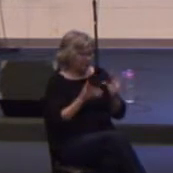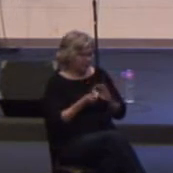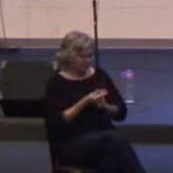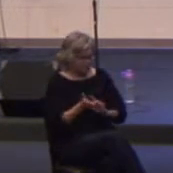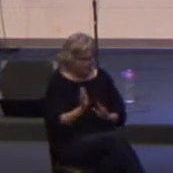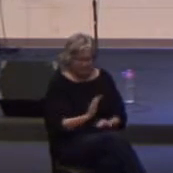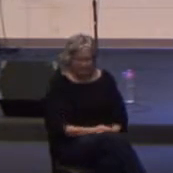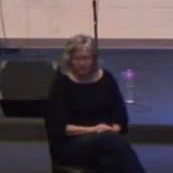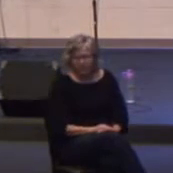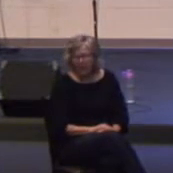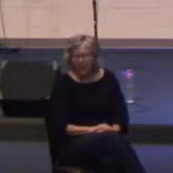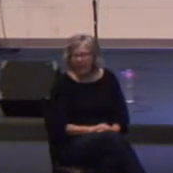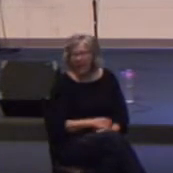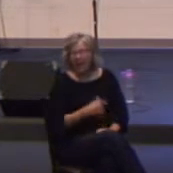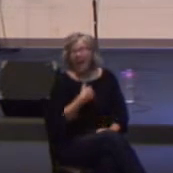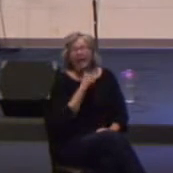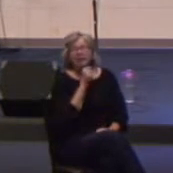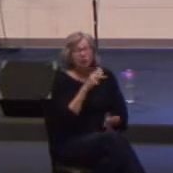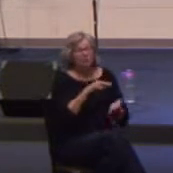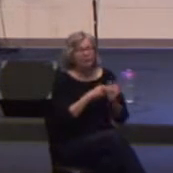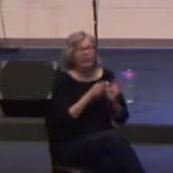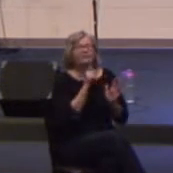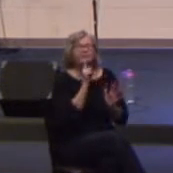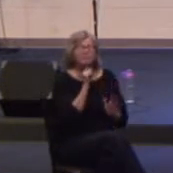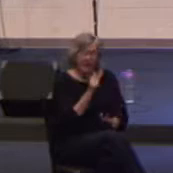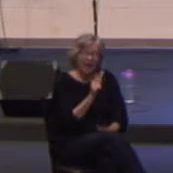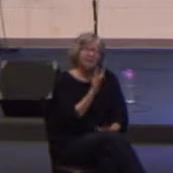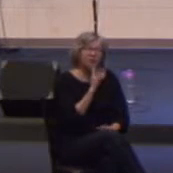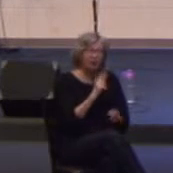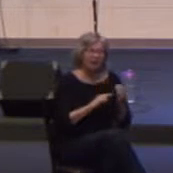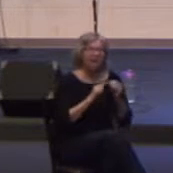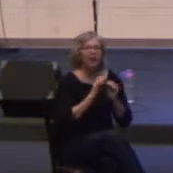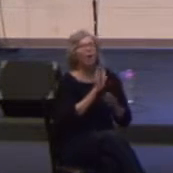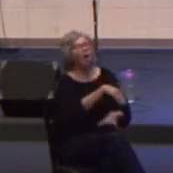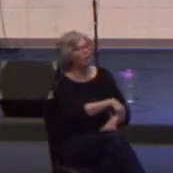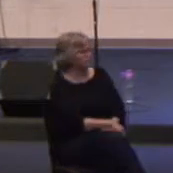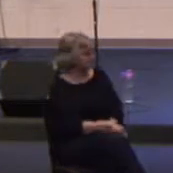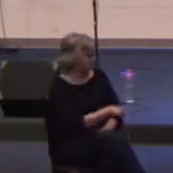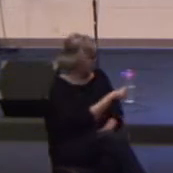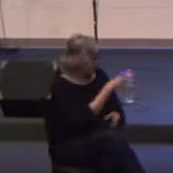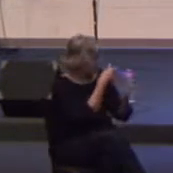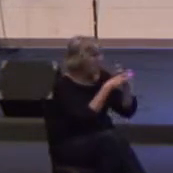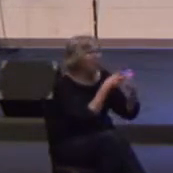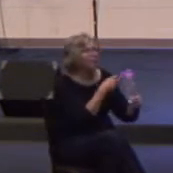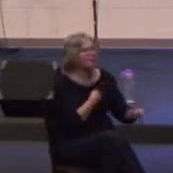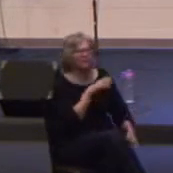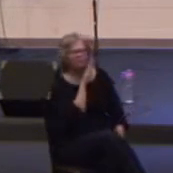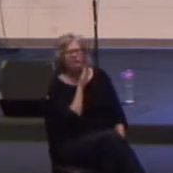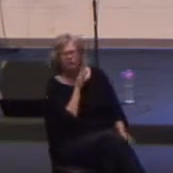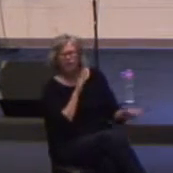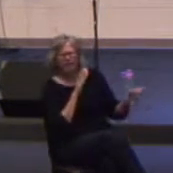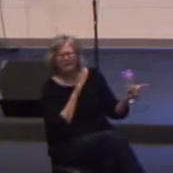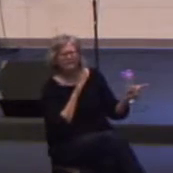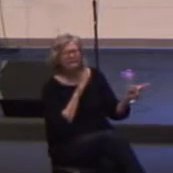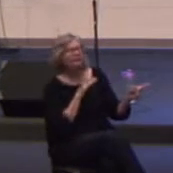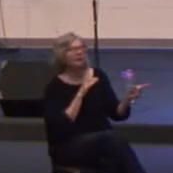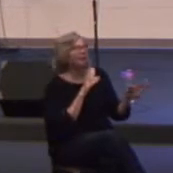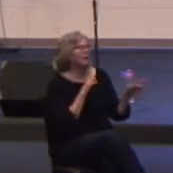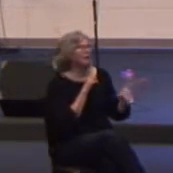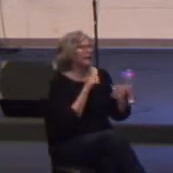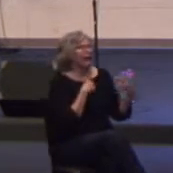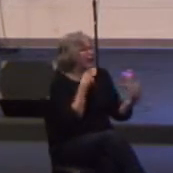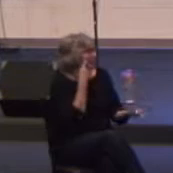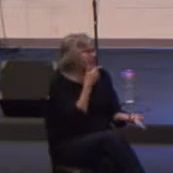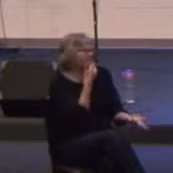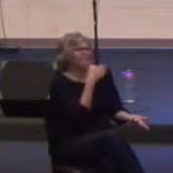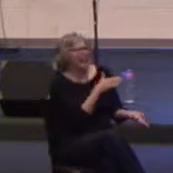things up front. I'm not talking about, there's a problem and I'm frustrated by the problem, or I